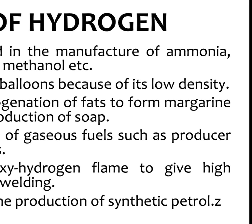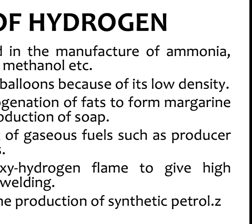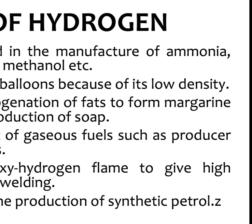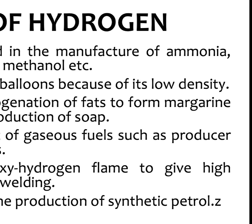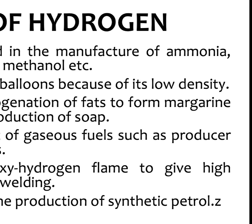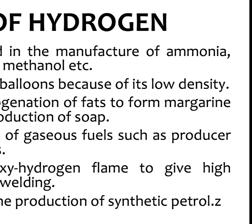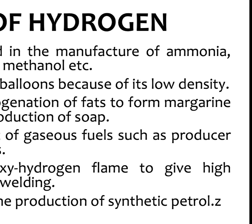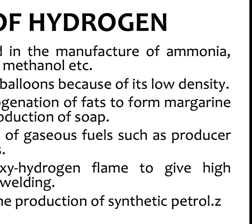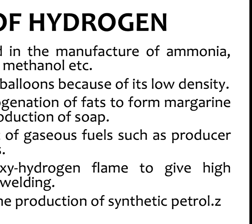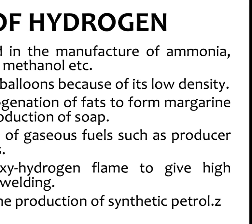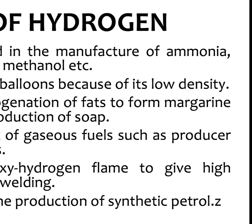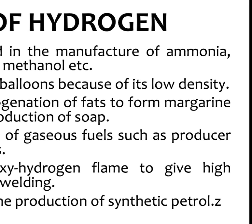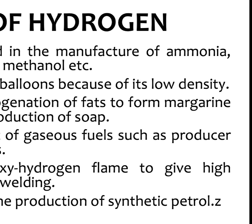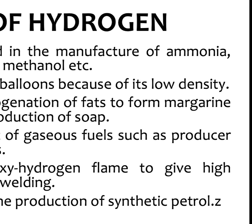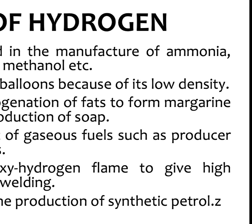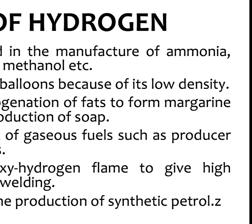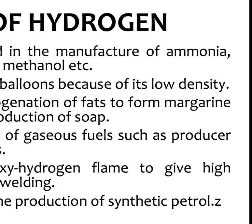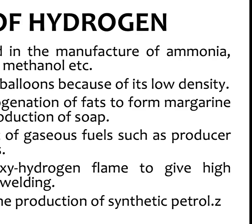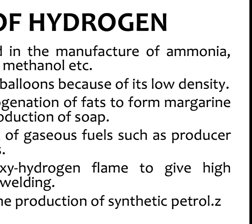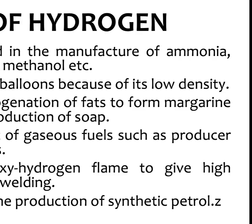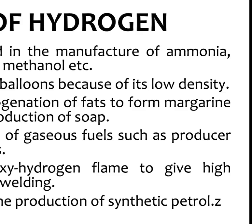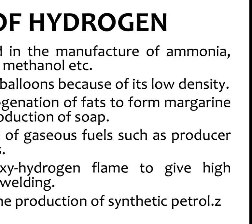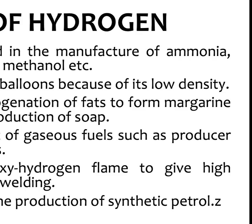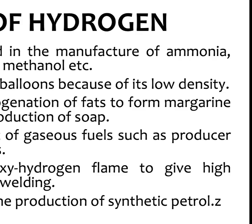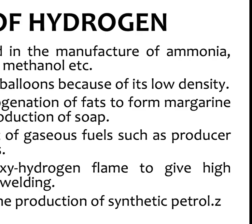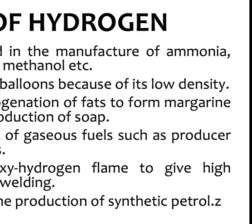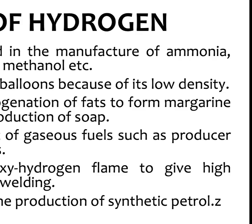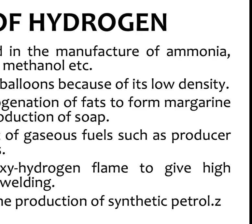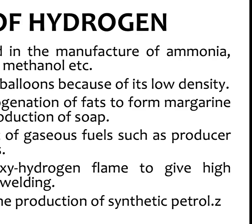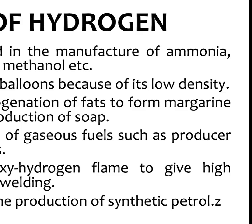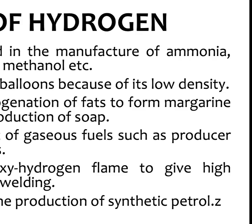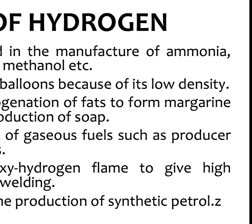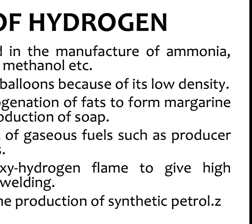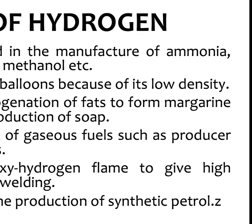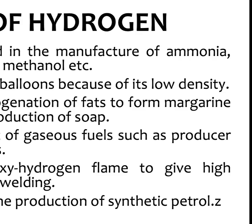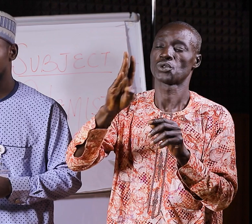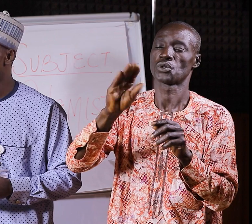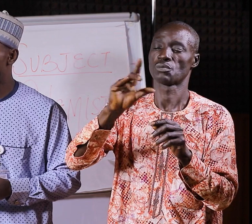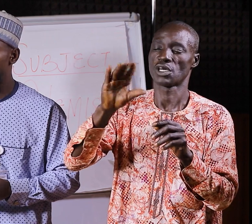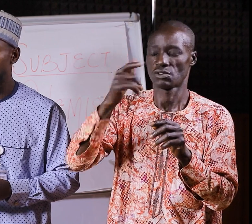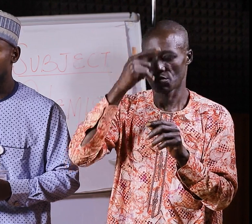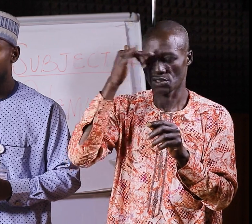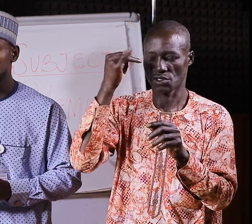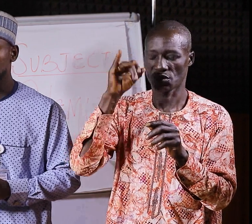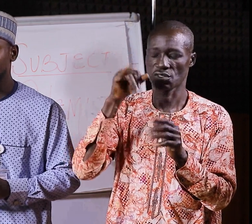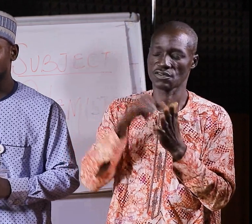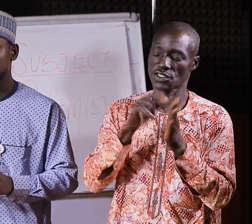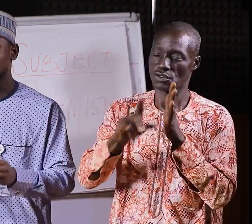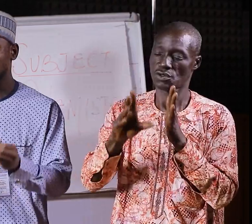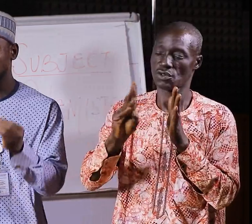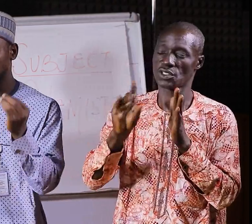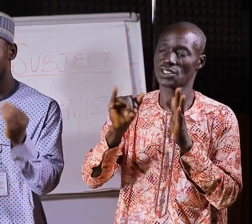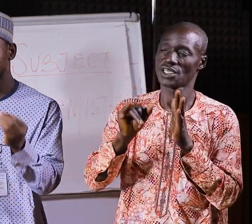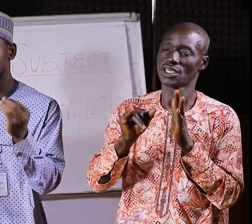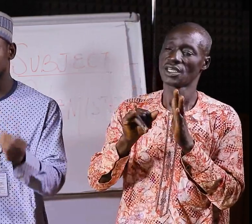few. It is also used in filling balloons because of its low density. Remember, I told you that